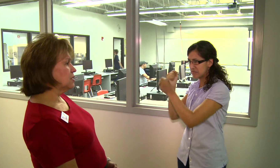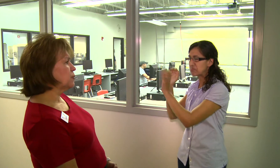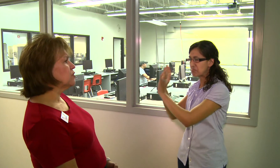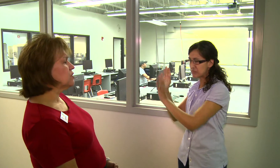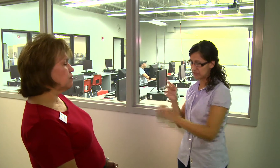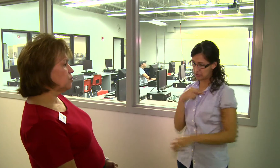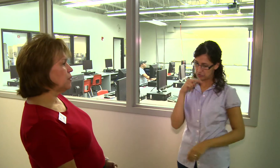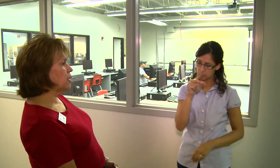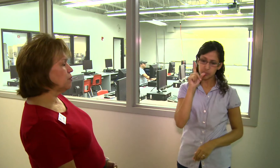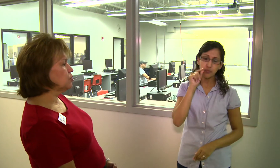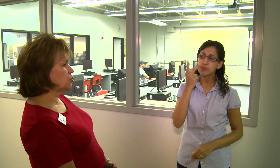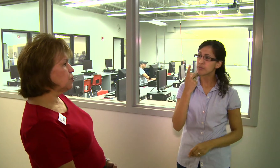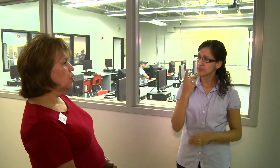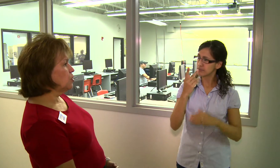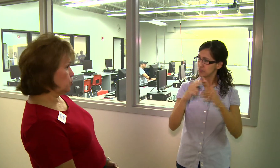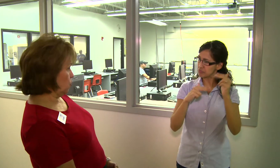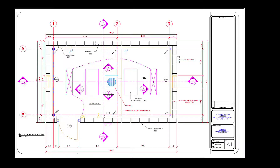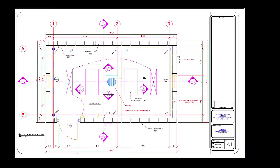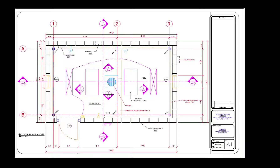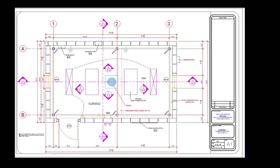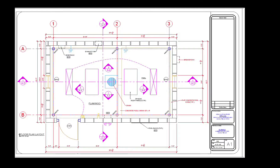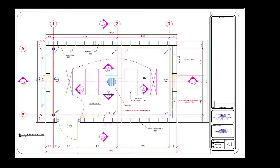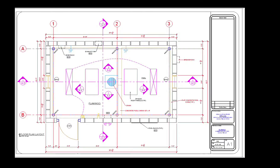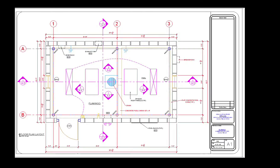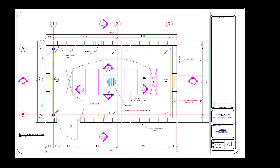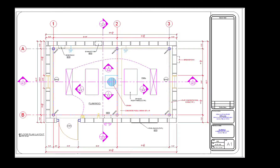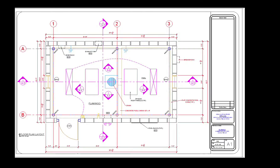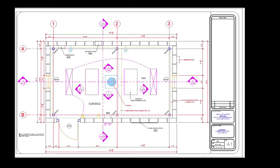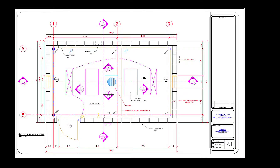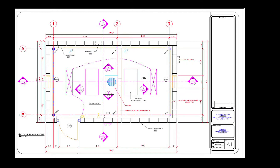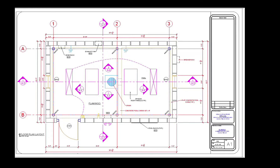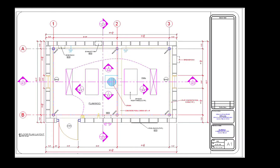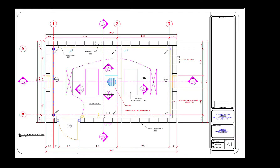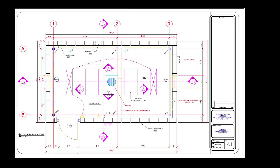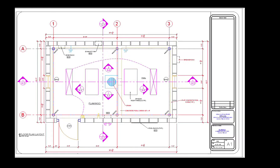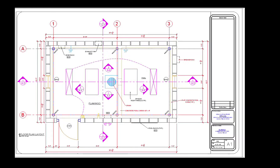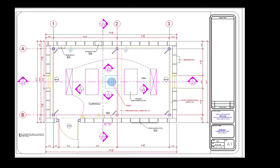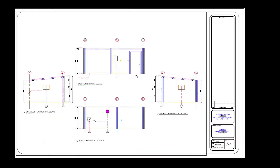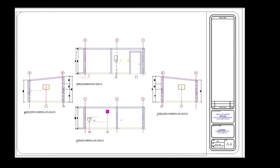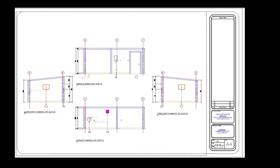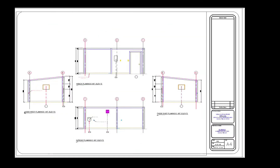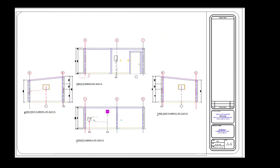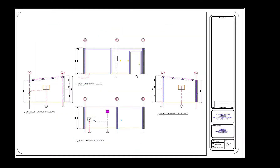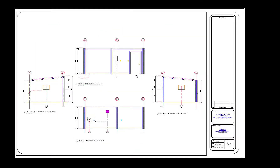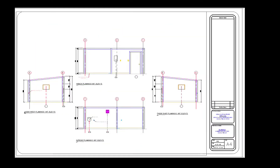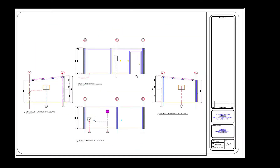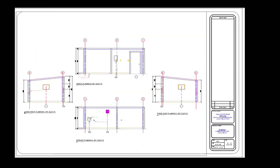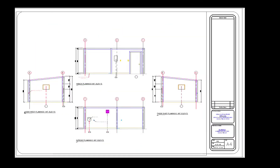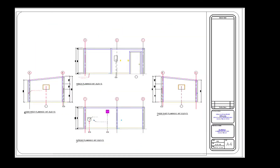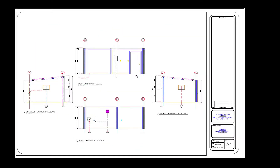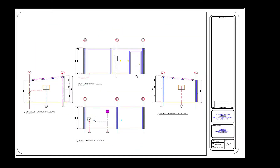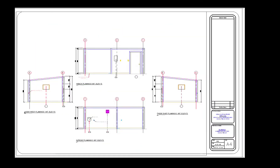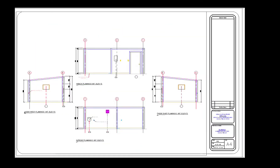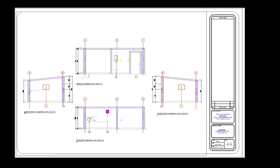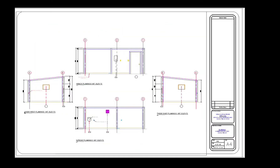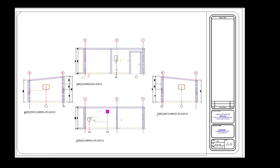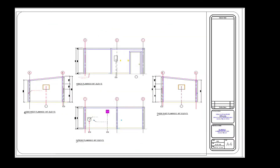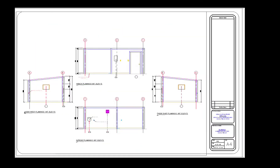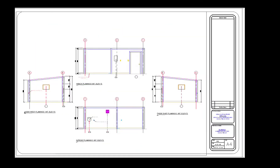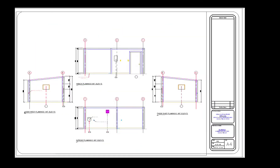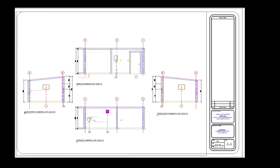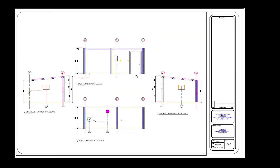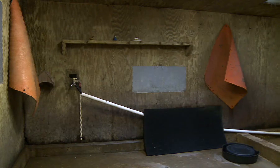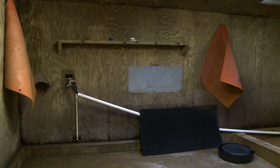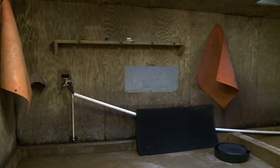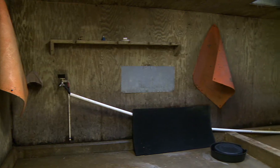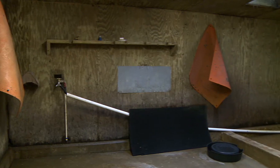was experienced enough to be able to work on the flamingo area, and so I worked on it in 1 week